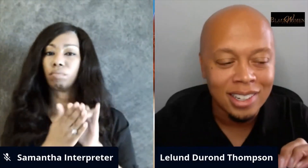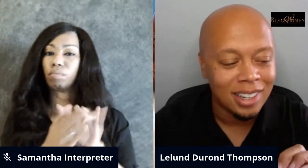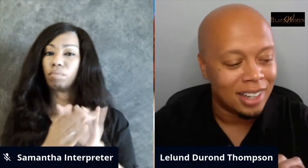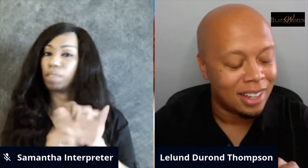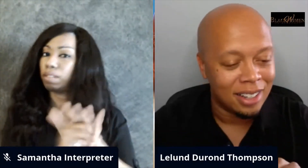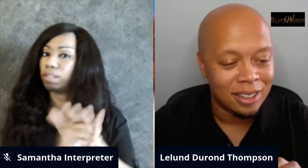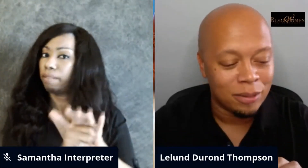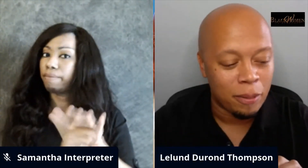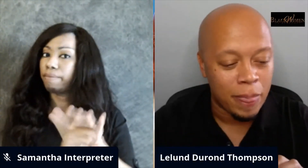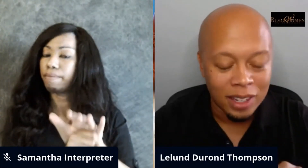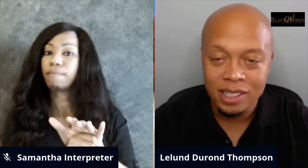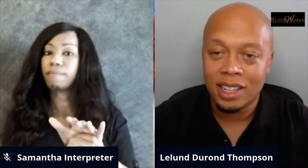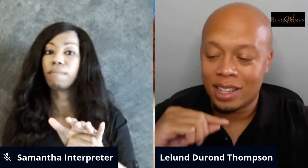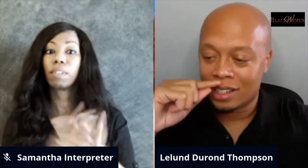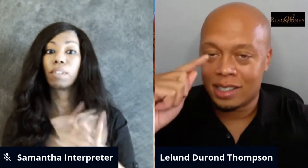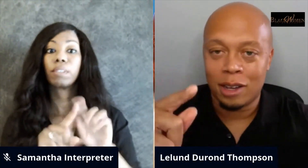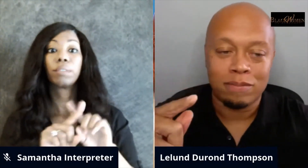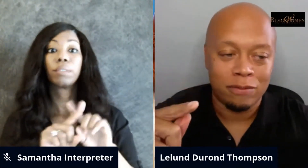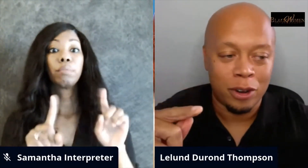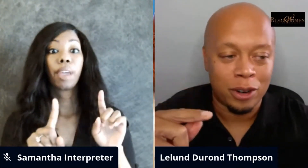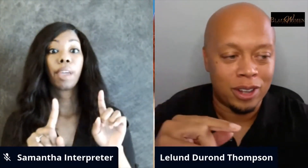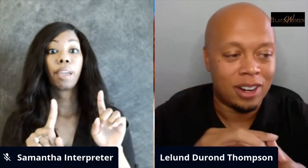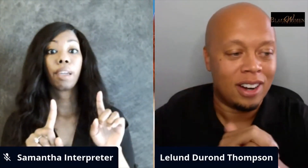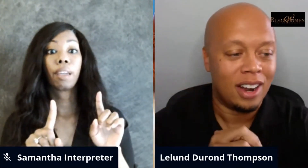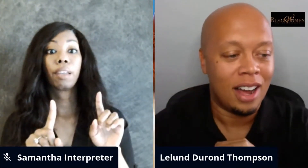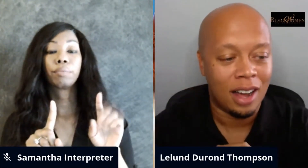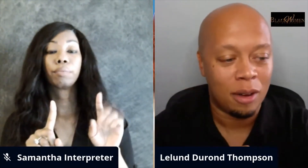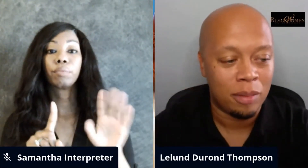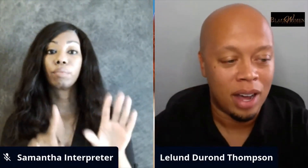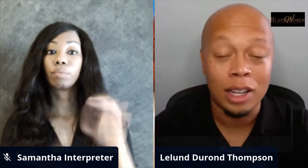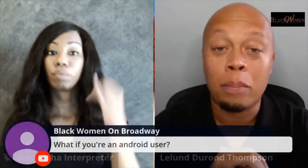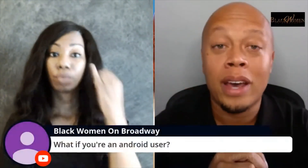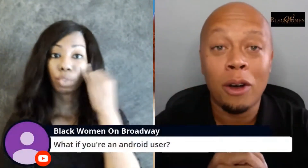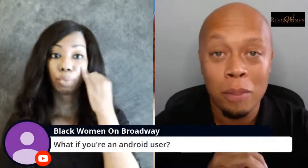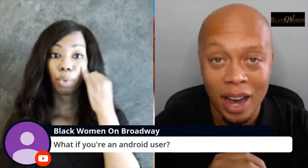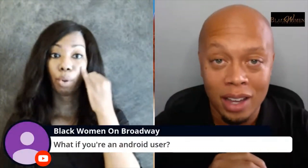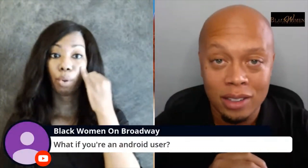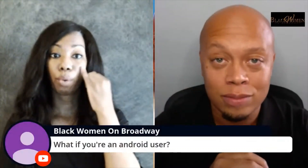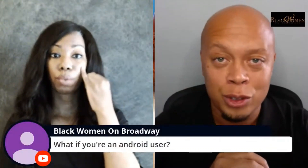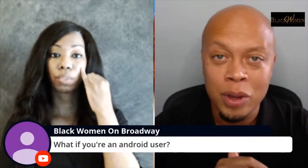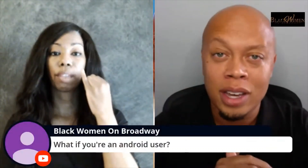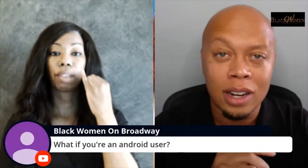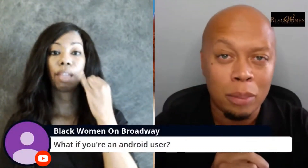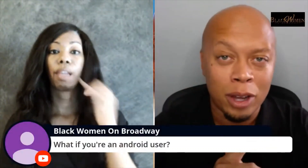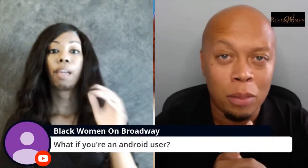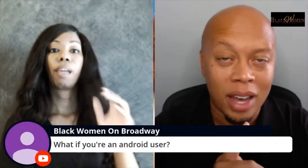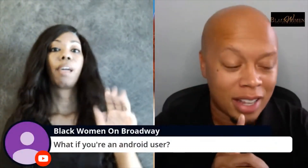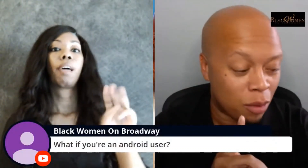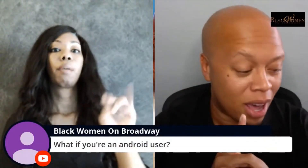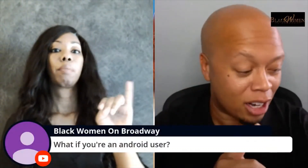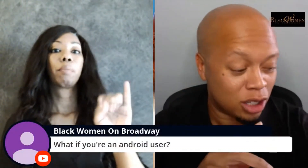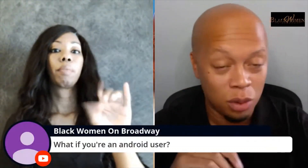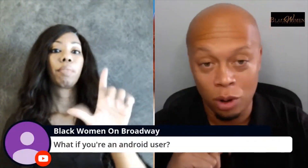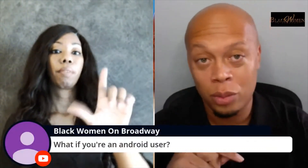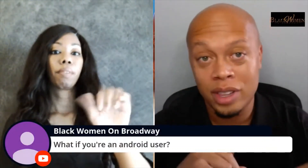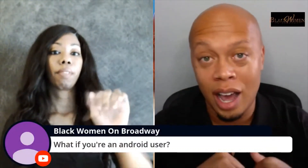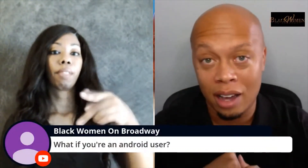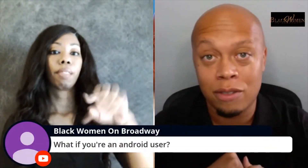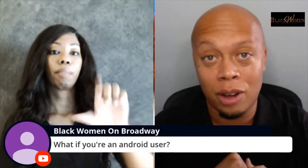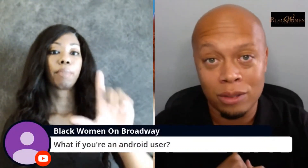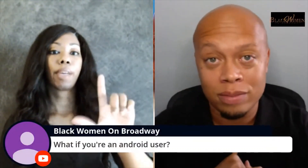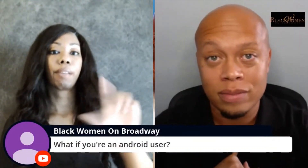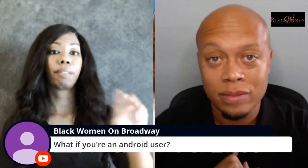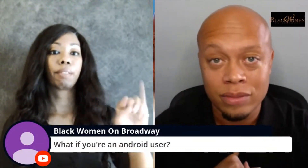But let's take that a step further. A lapel mic, you can get a lapel mic that will actually work with